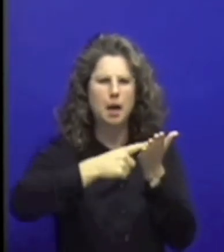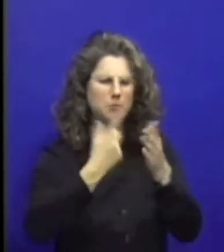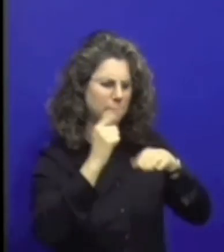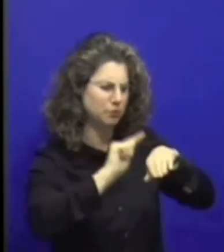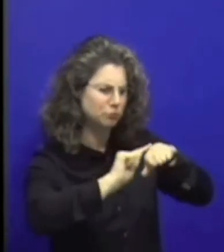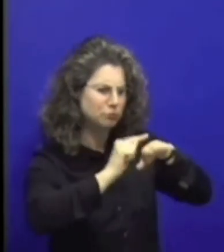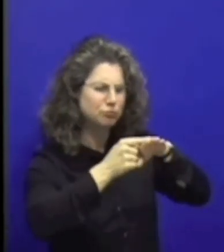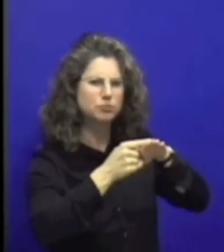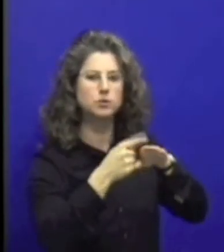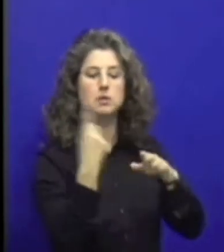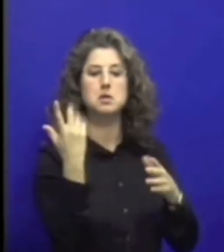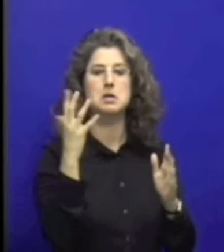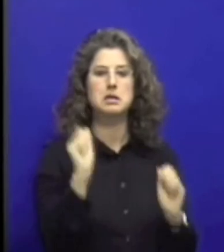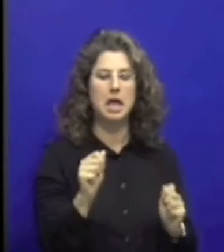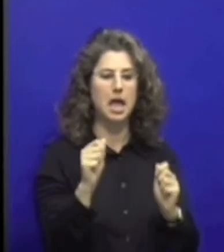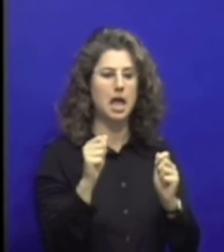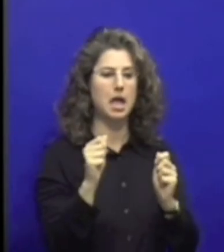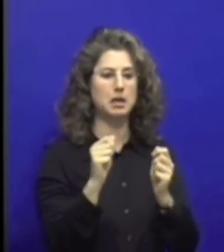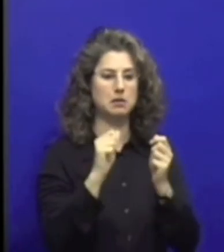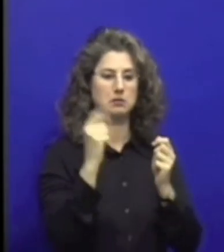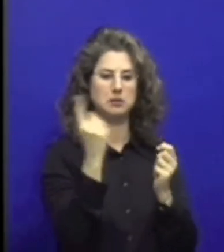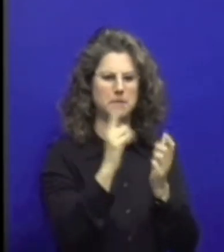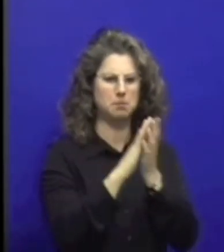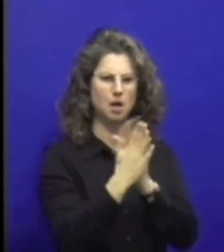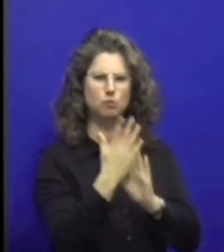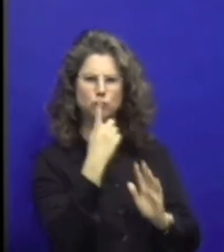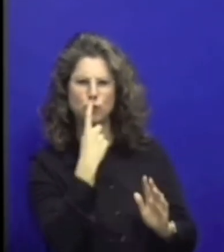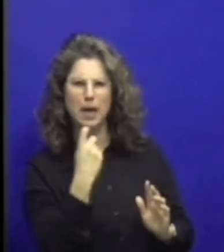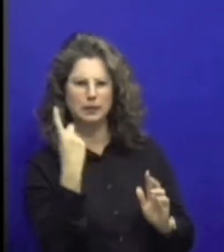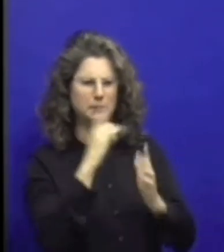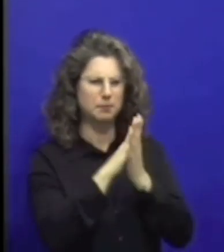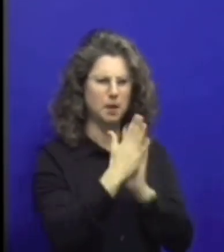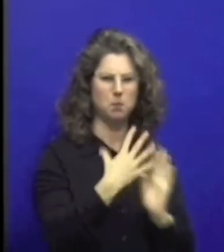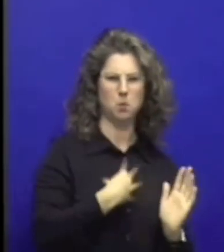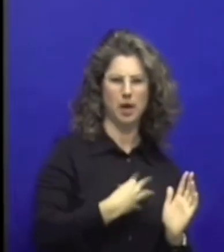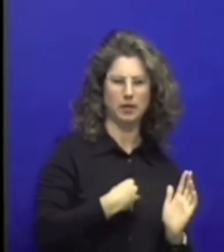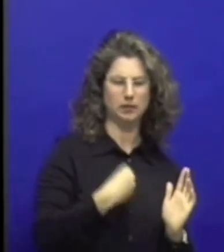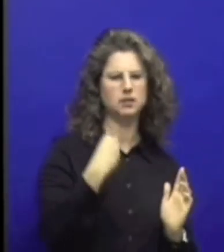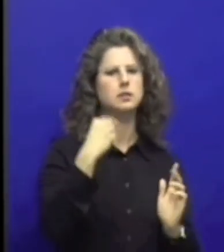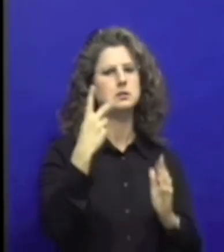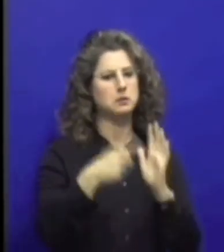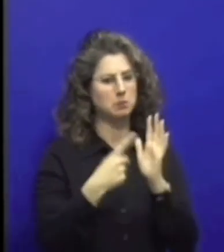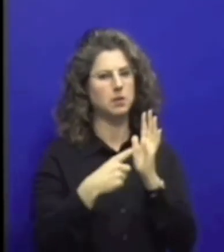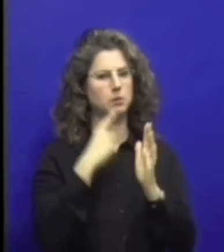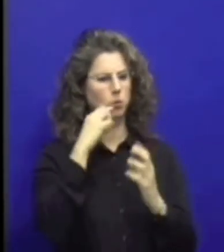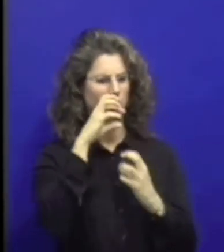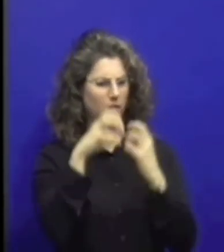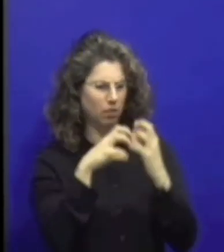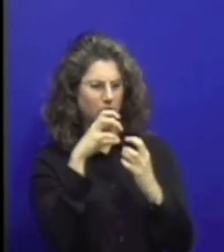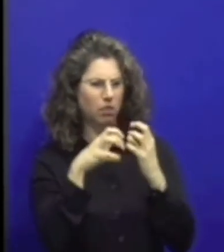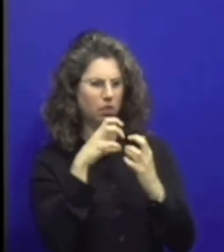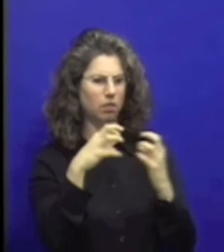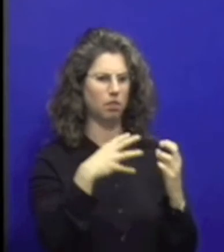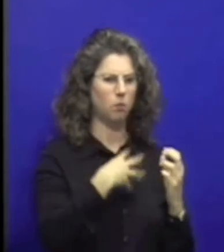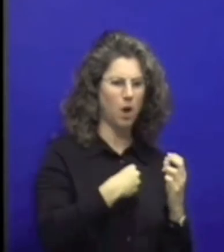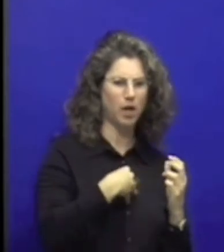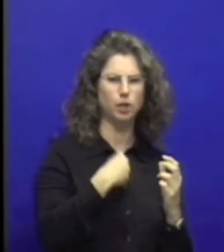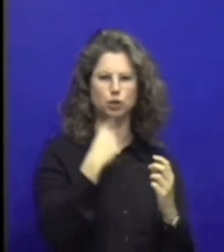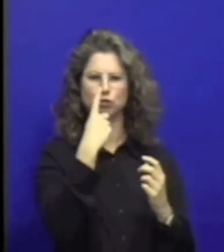be red changes and white changes. Most often we see a combination of red and